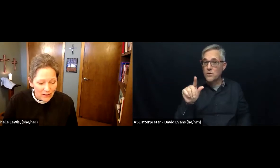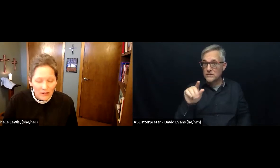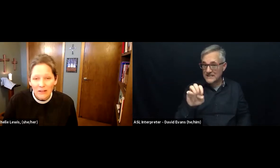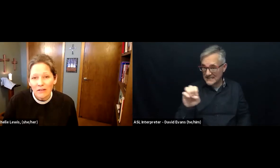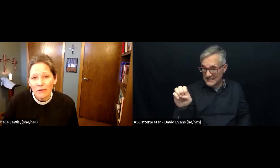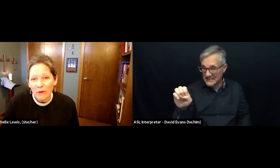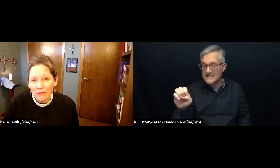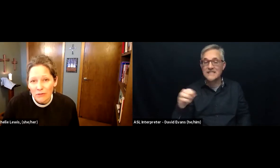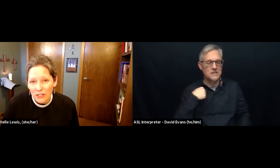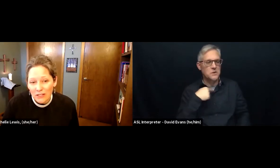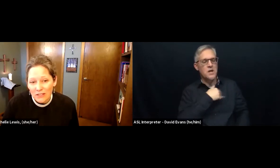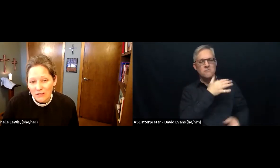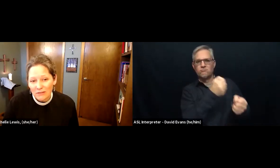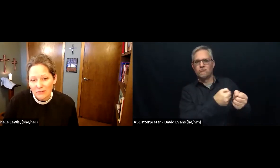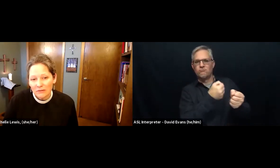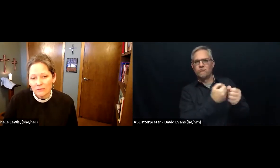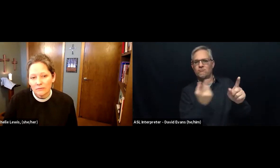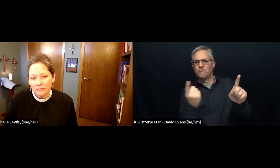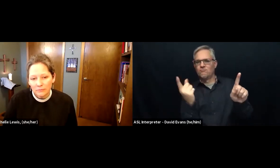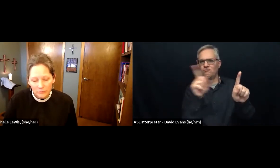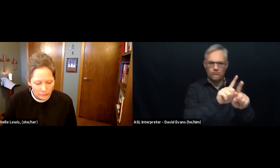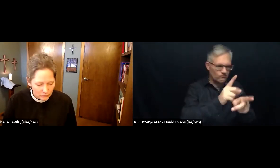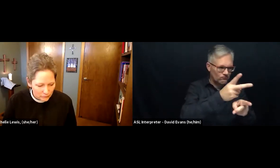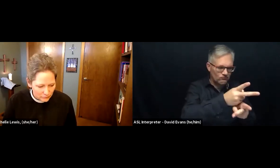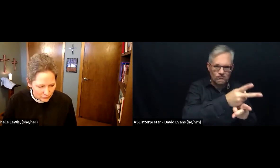side of the refugees.